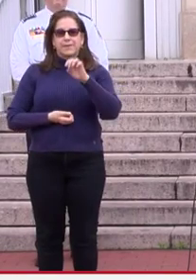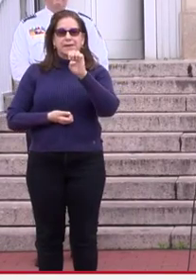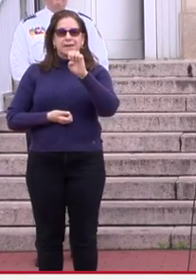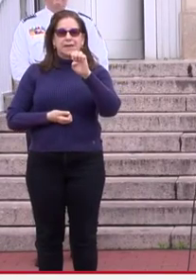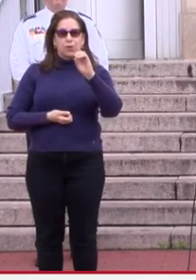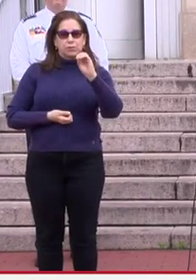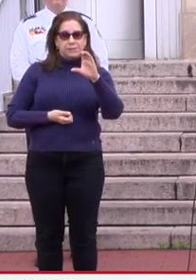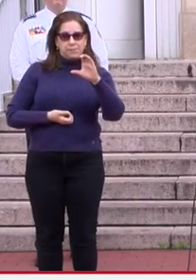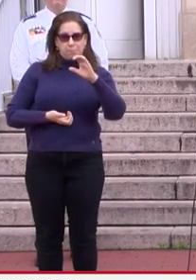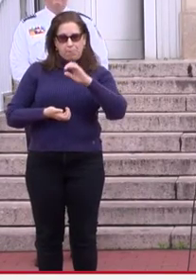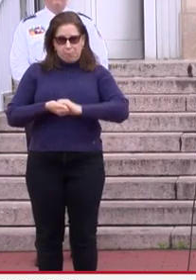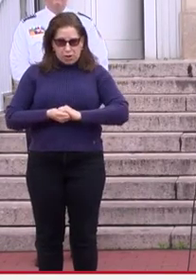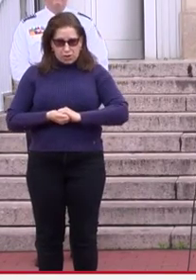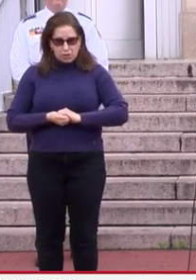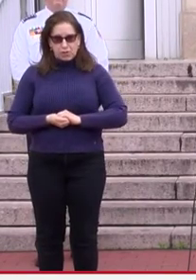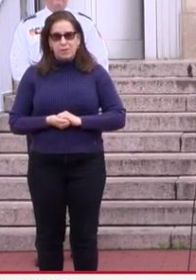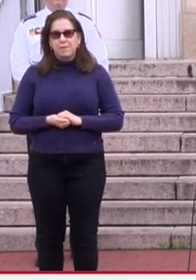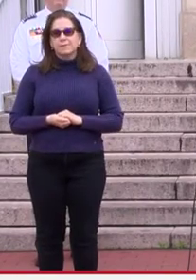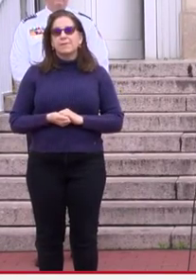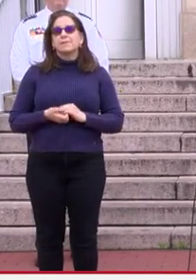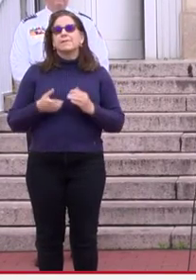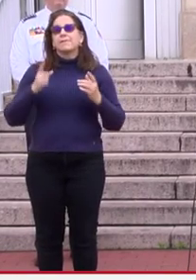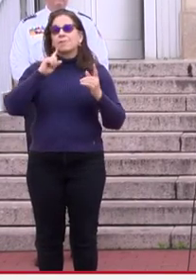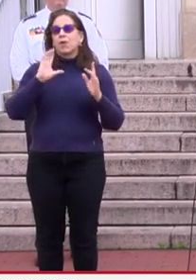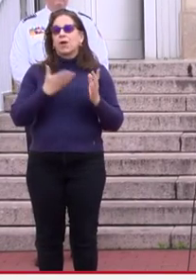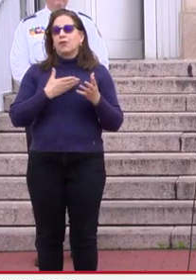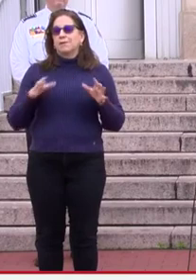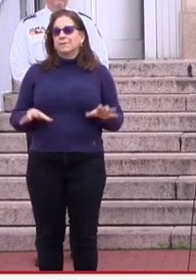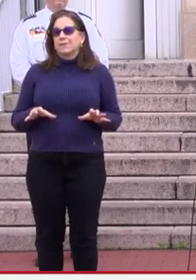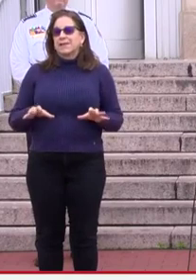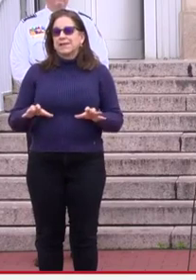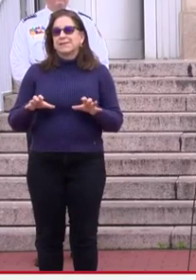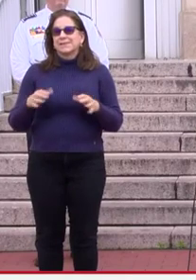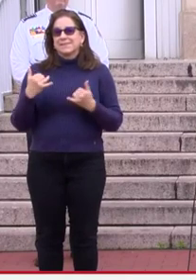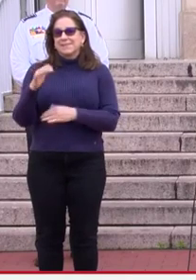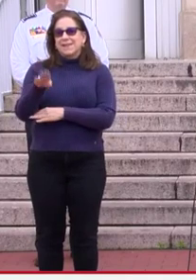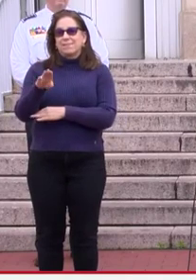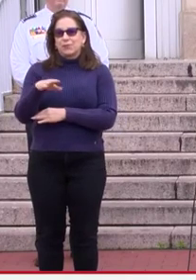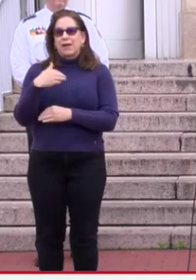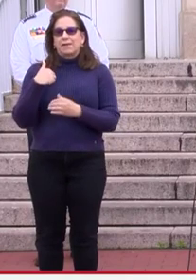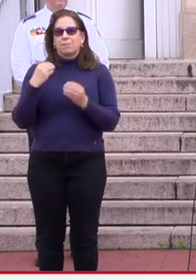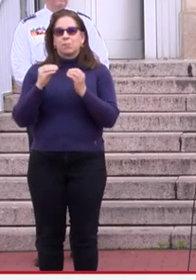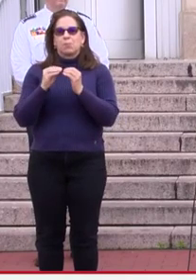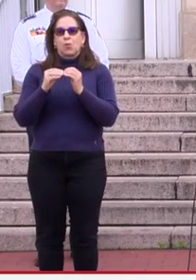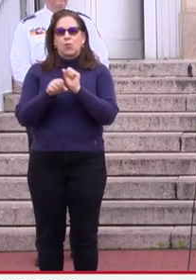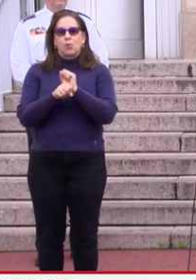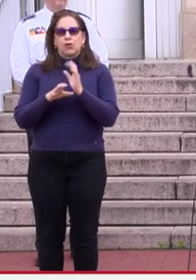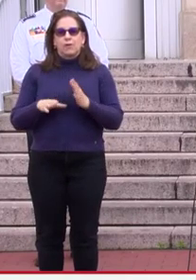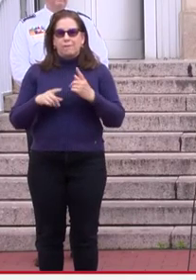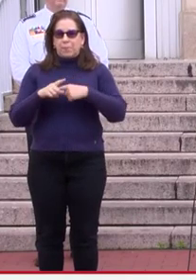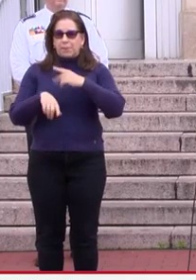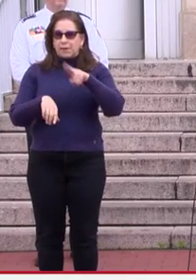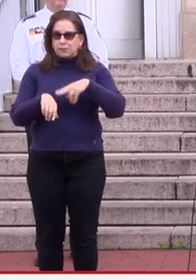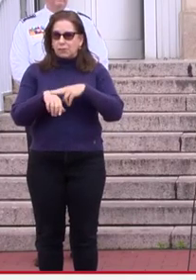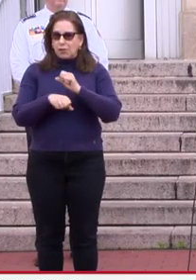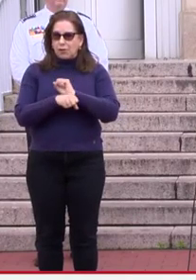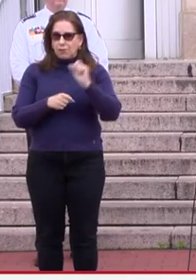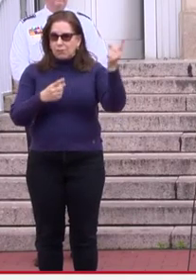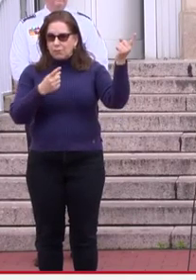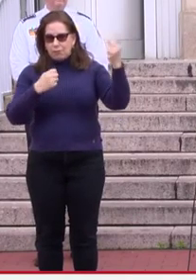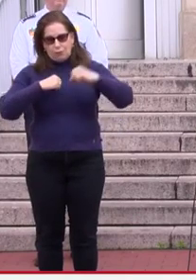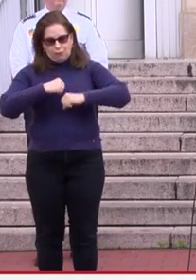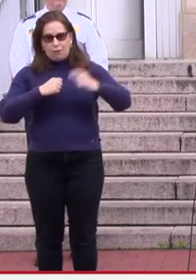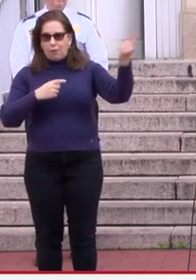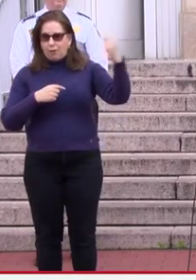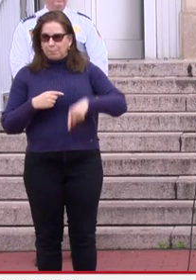this afternoon, we did receive additional personnel from the National Guard to help us in our planning efforts